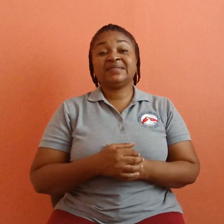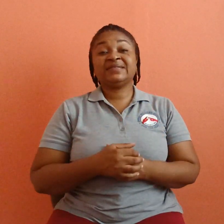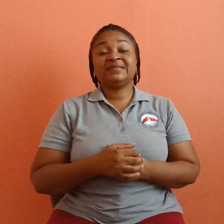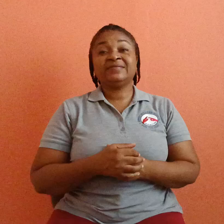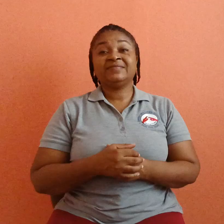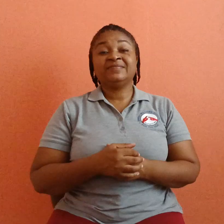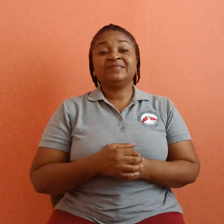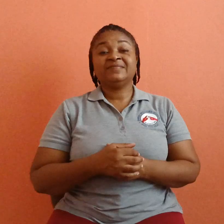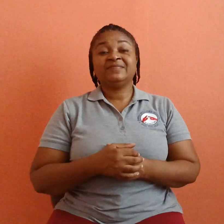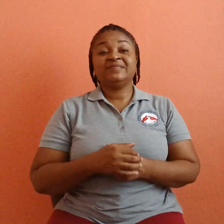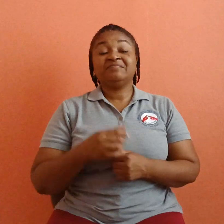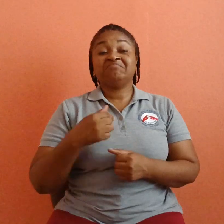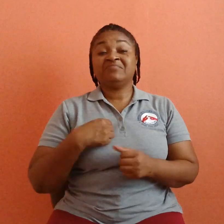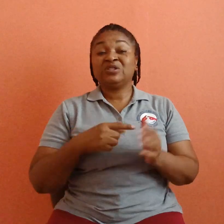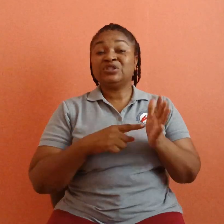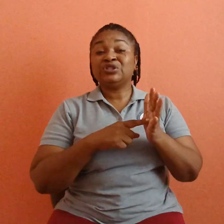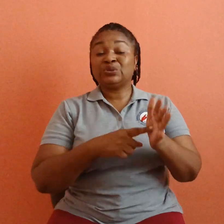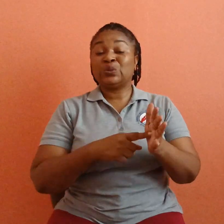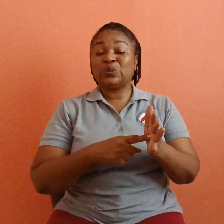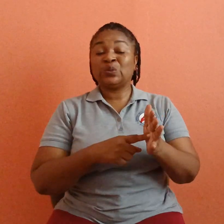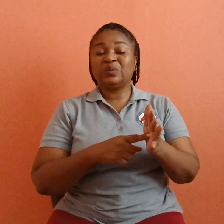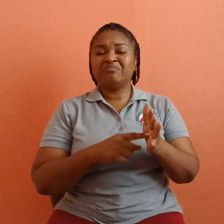and I show initiative.